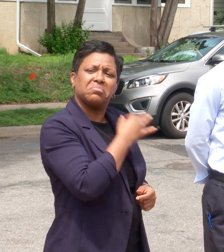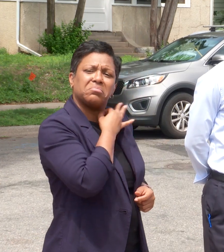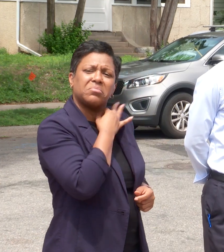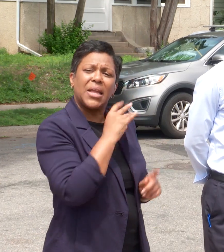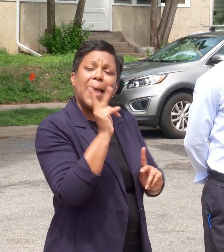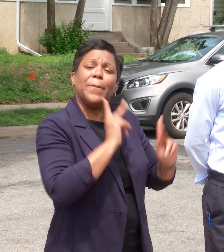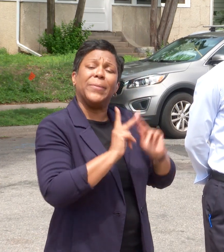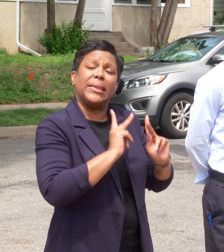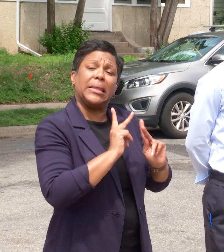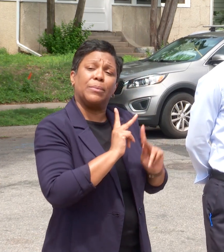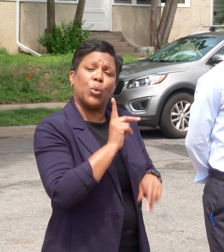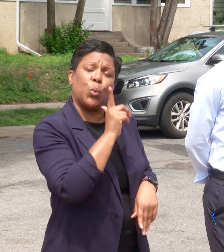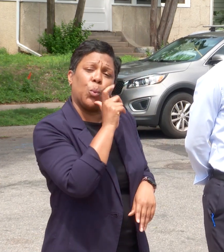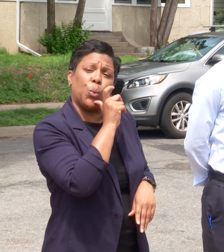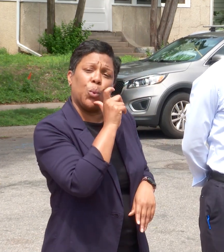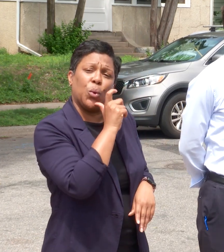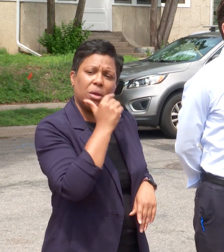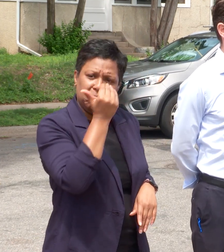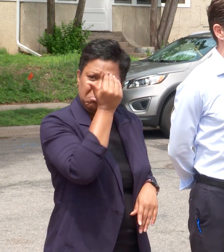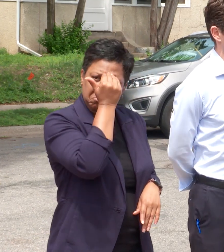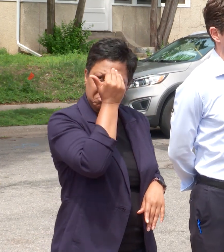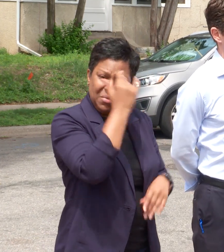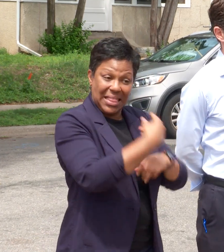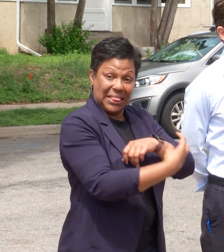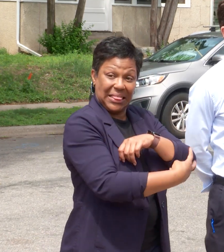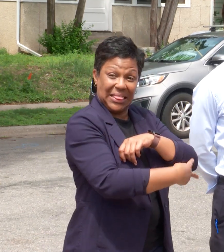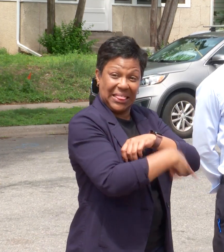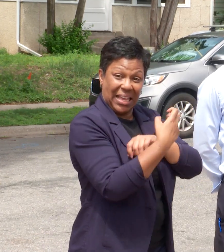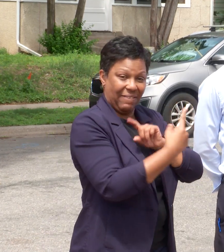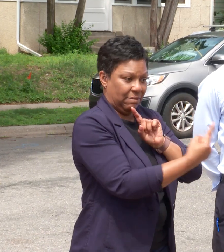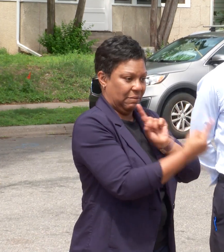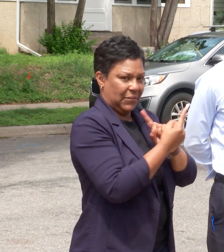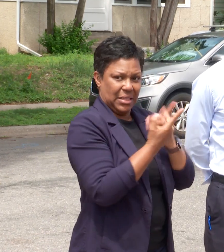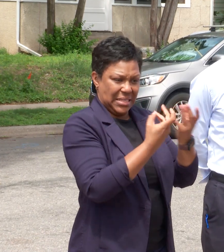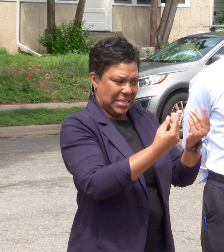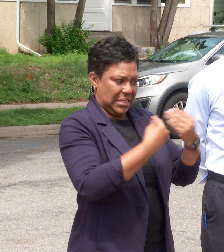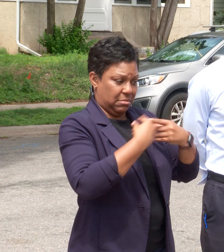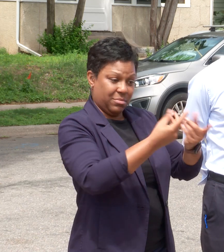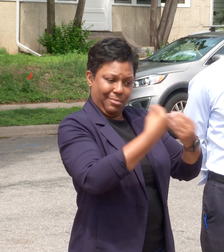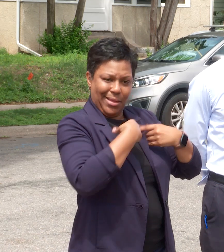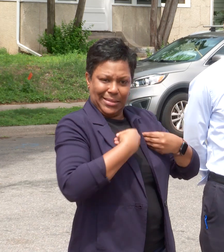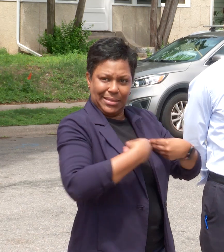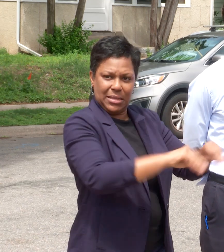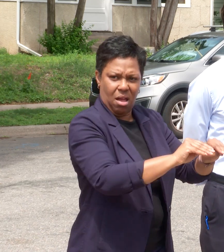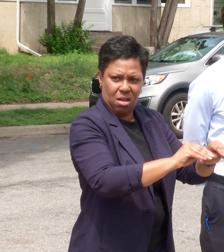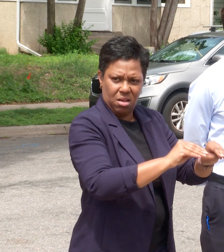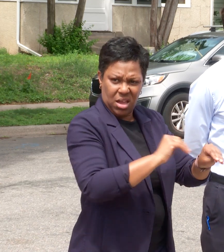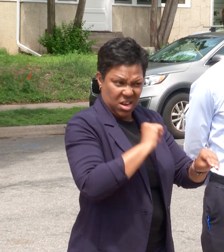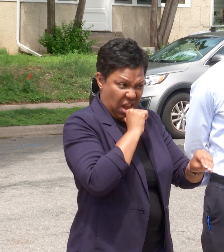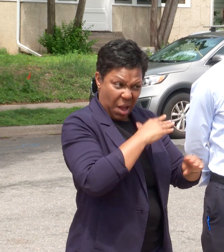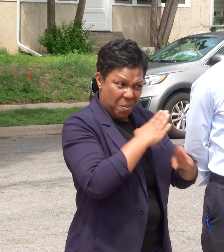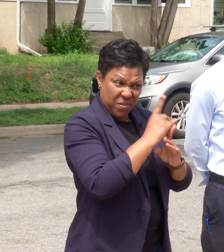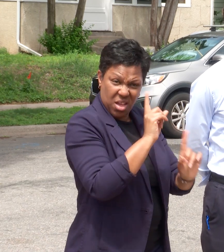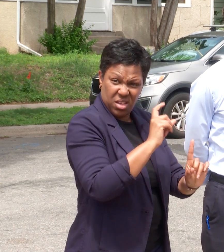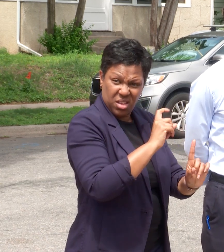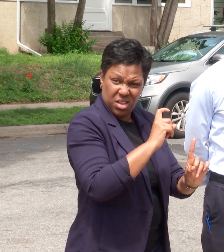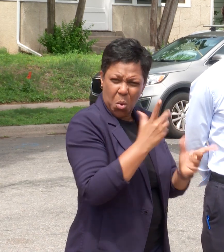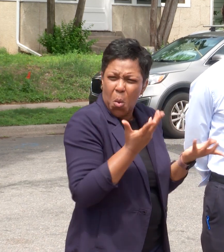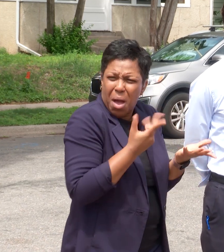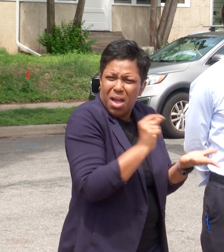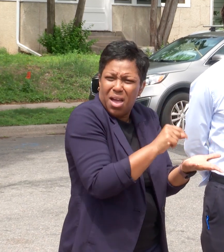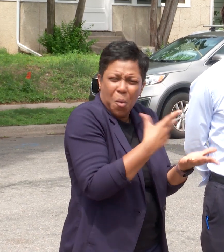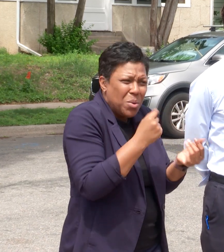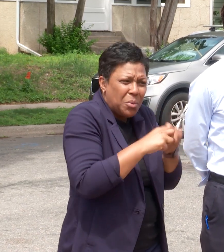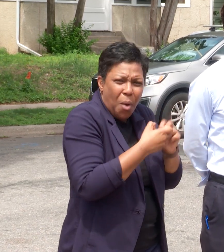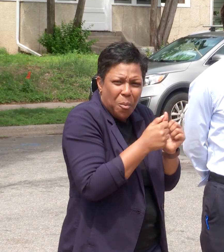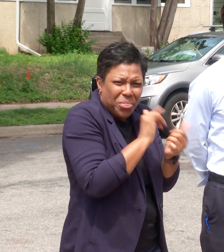And because you're saying to the mayor or whoever wants to answer it, but what's not working about the law? I don't think we want to. I